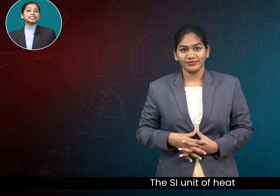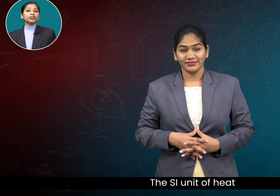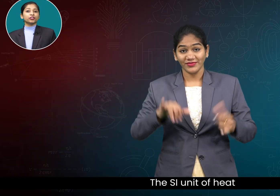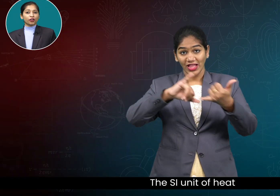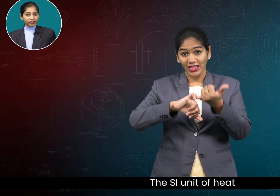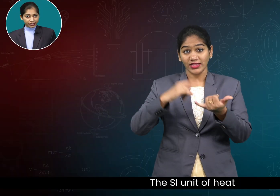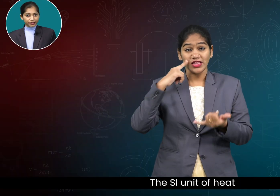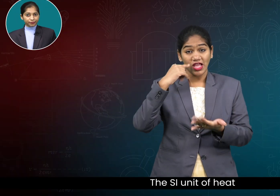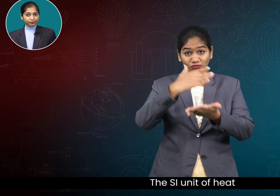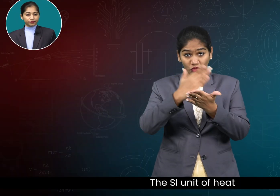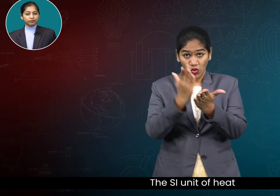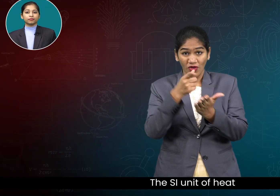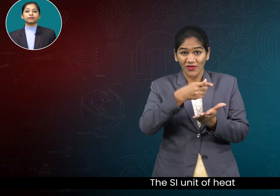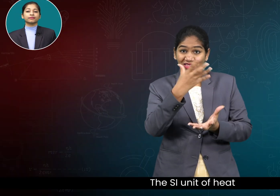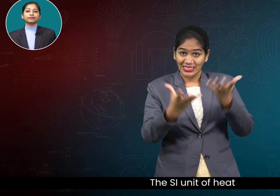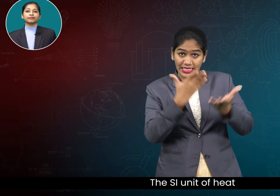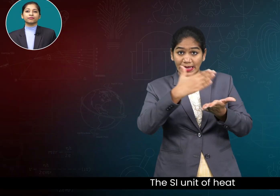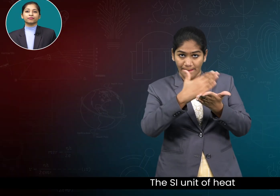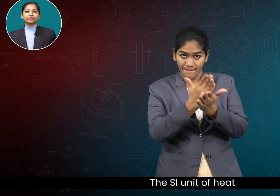The SI unit of heat